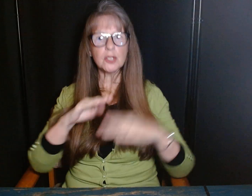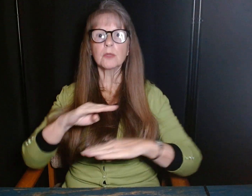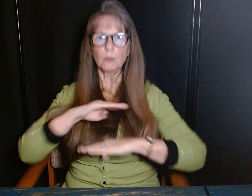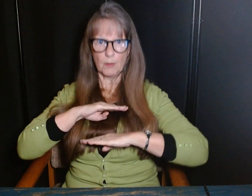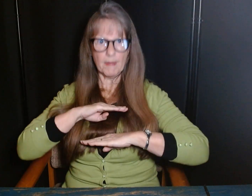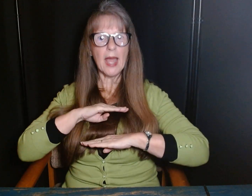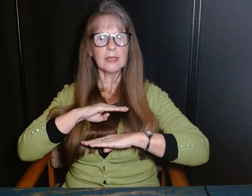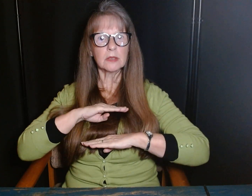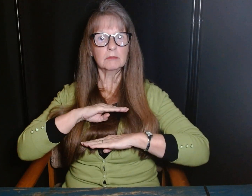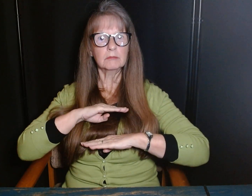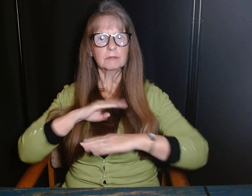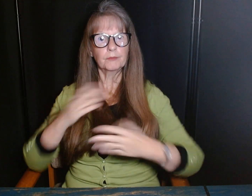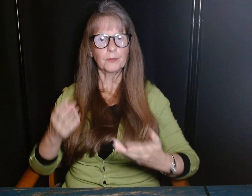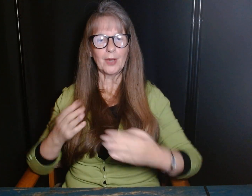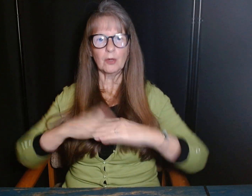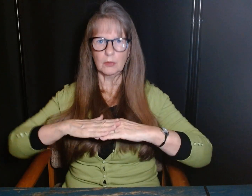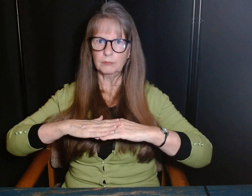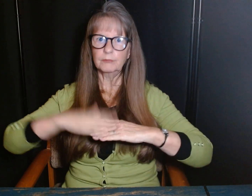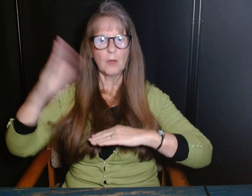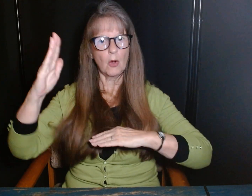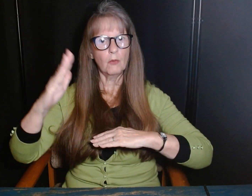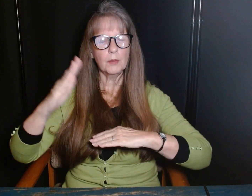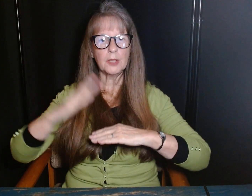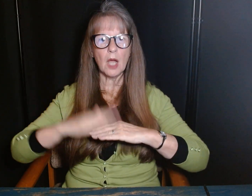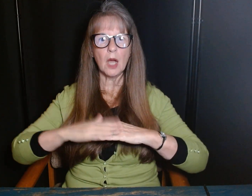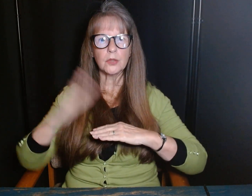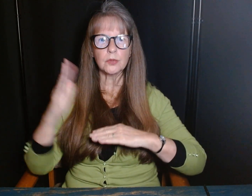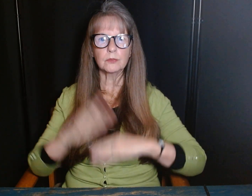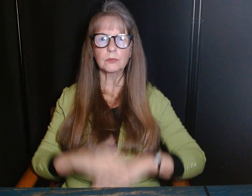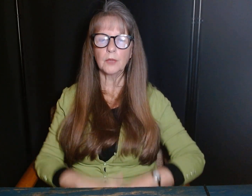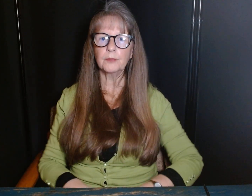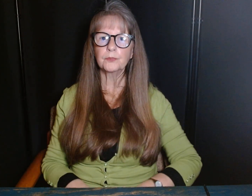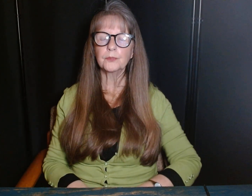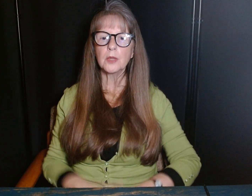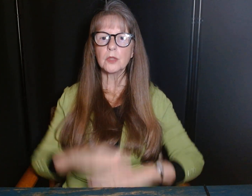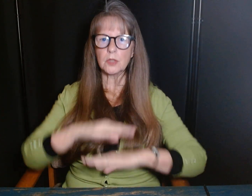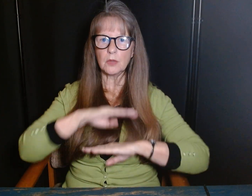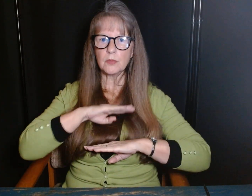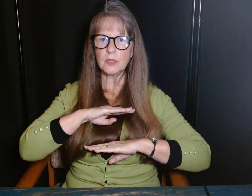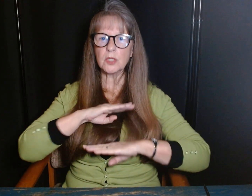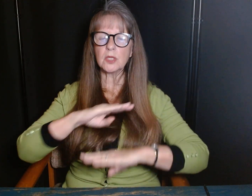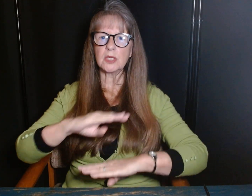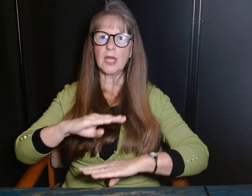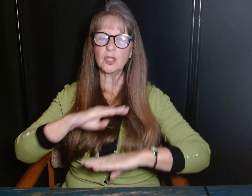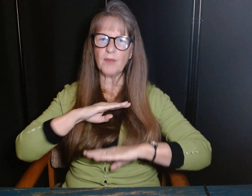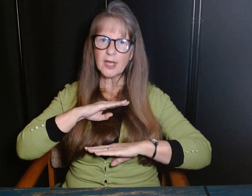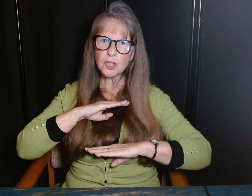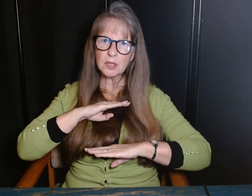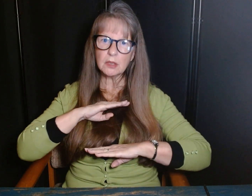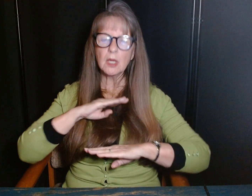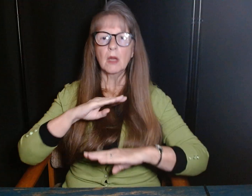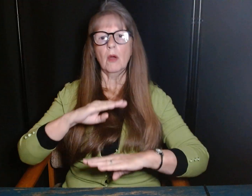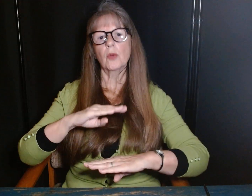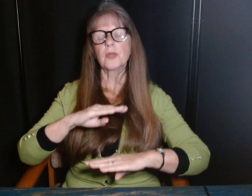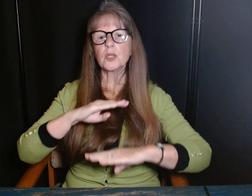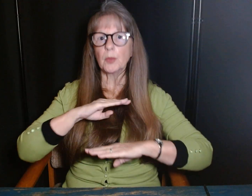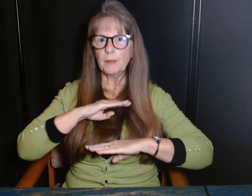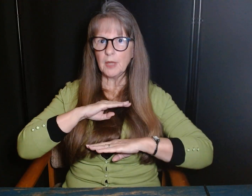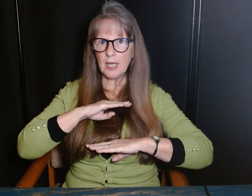were met, right? Or over and beyond, right? So this is the satisfaction, or things were